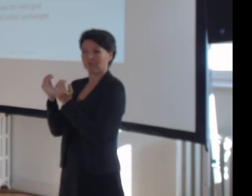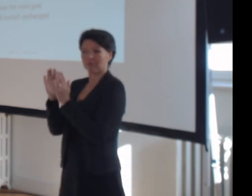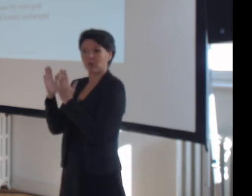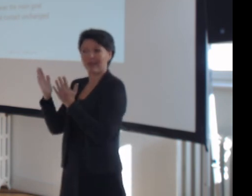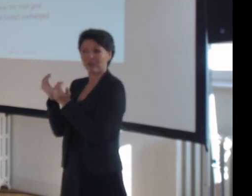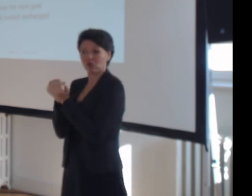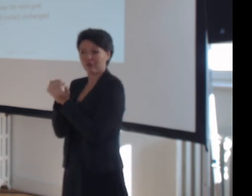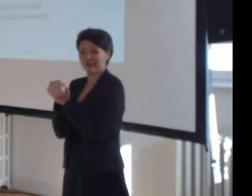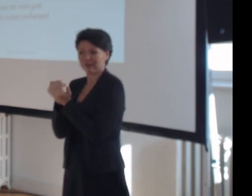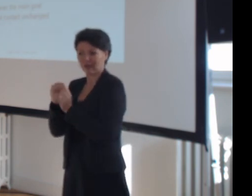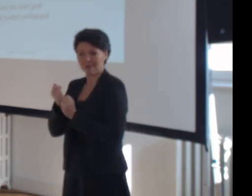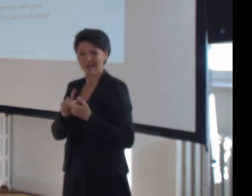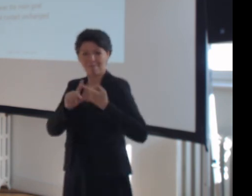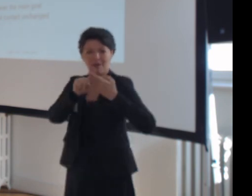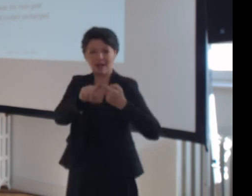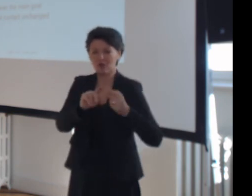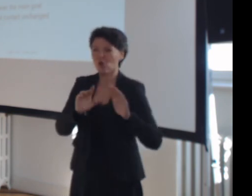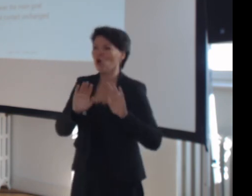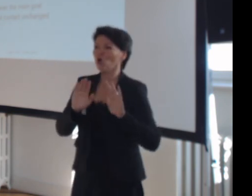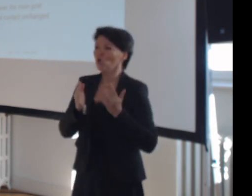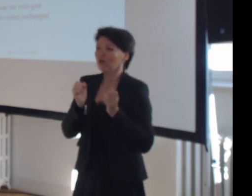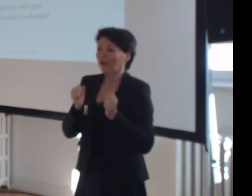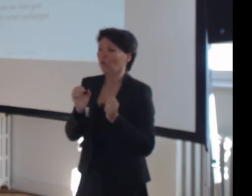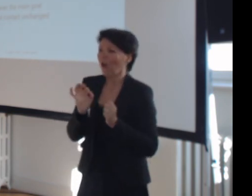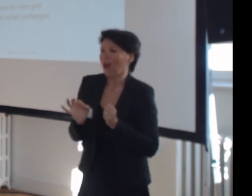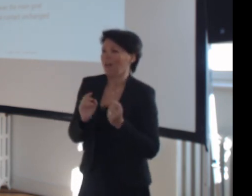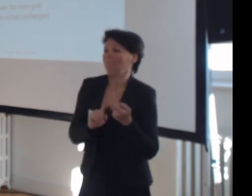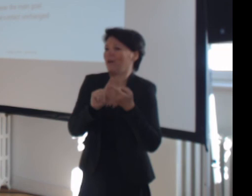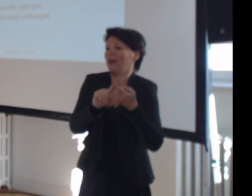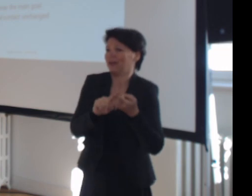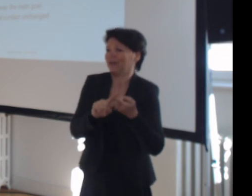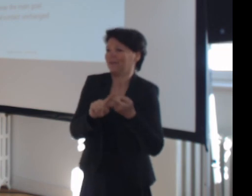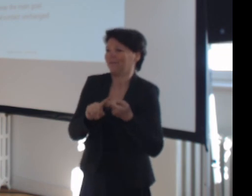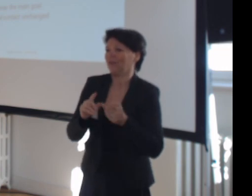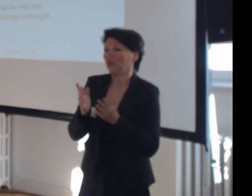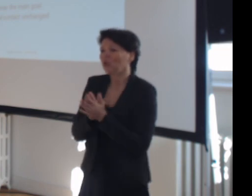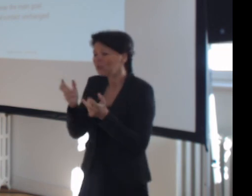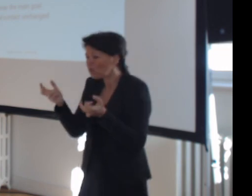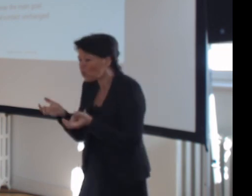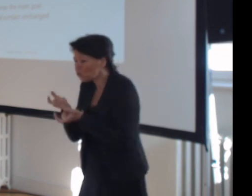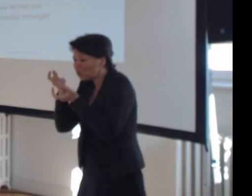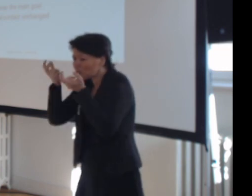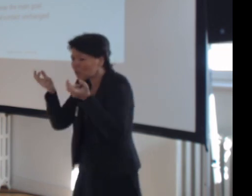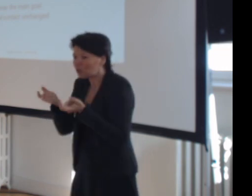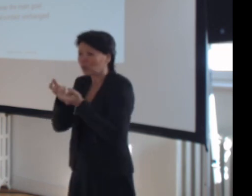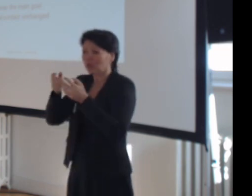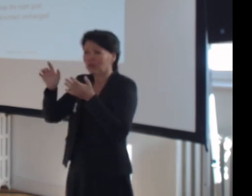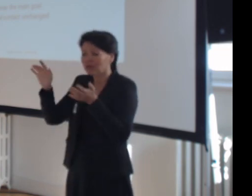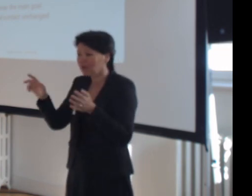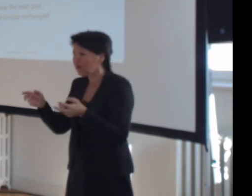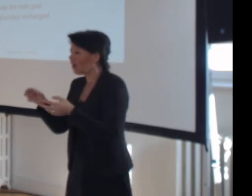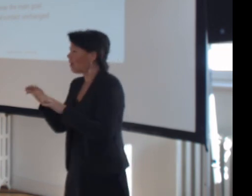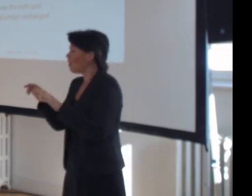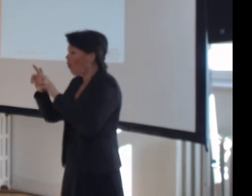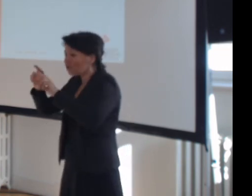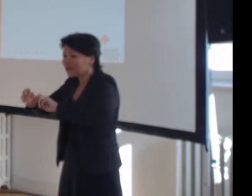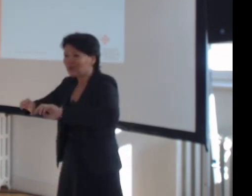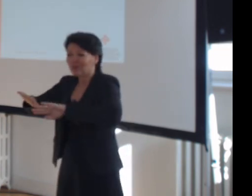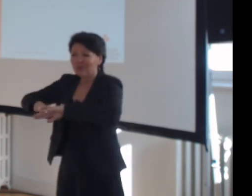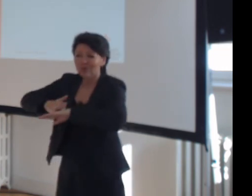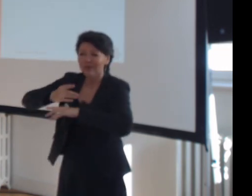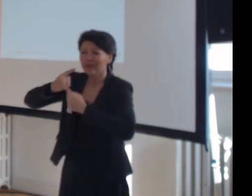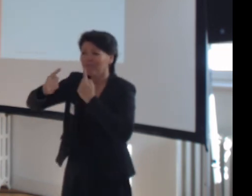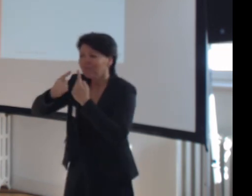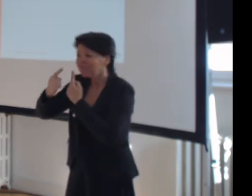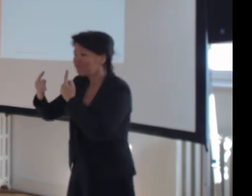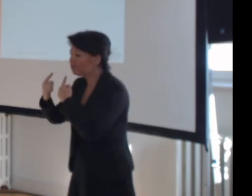then how else? And this led to a lot of researching, a lot of browsing, a lot of interviewing, and in the end we came up